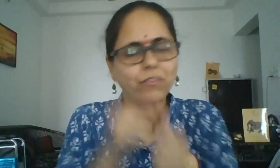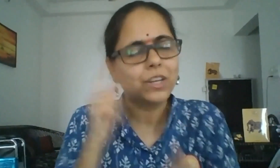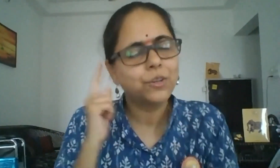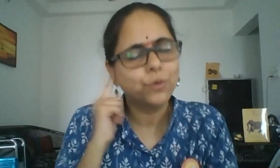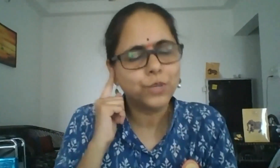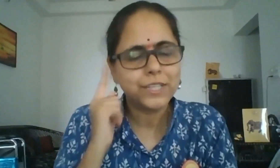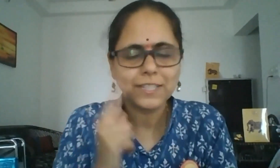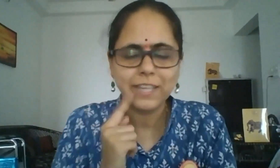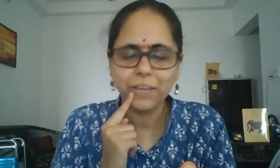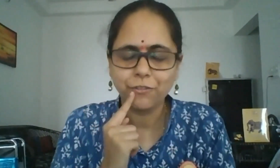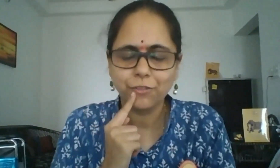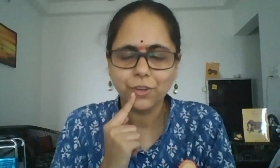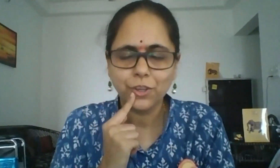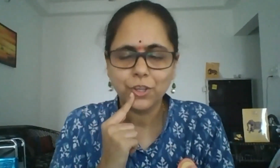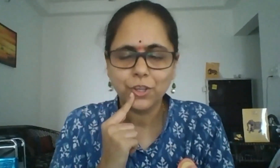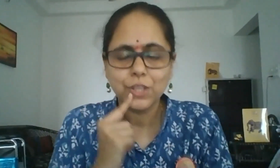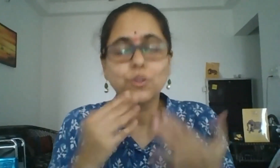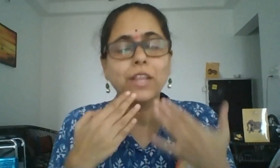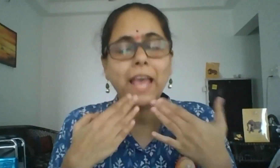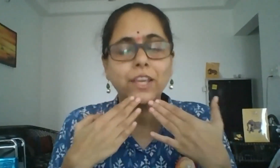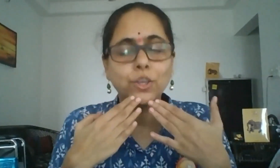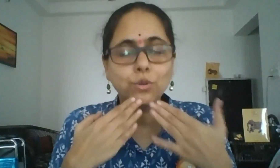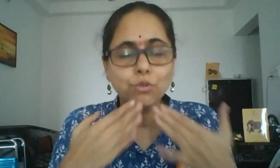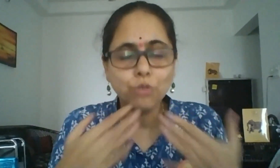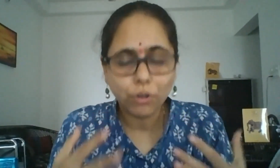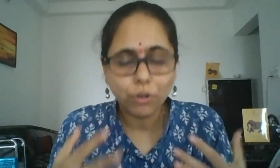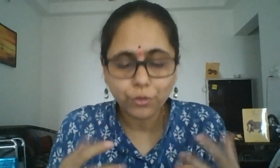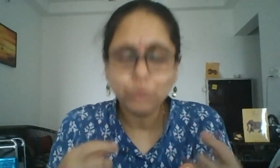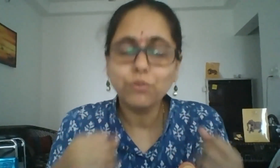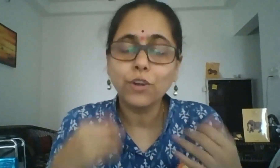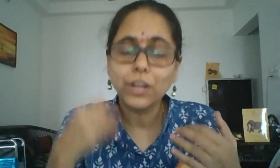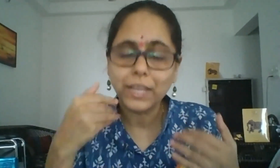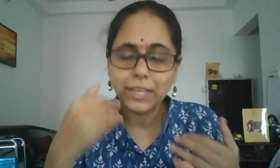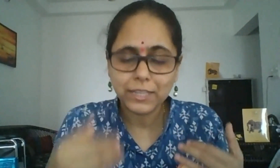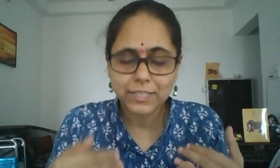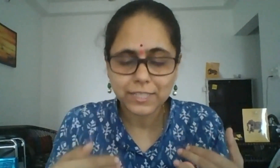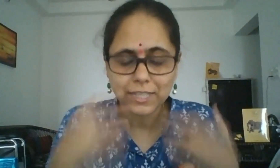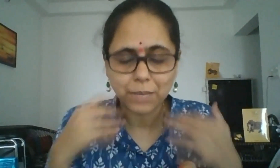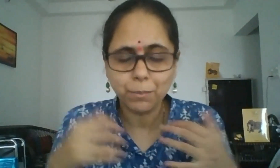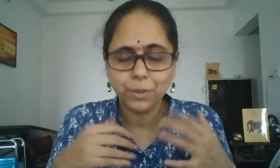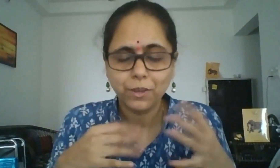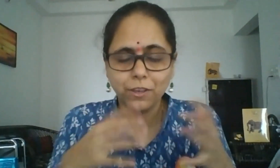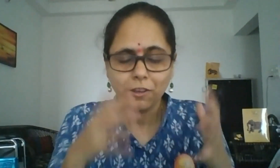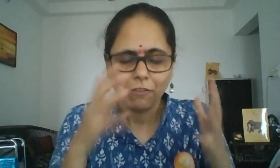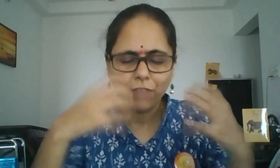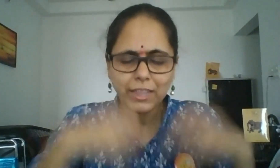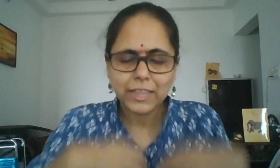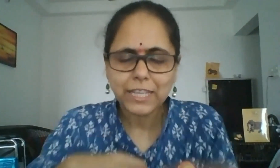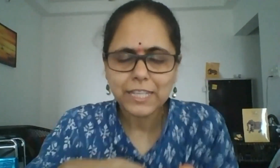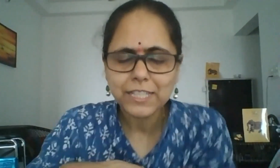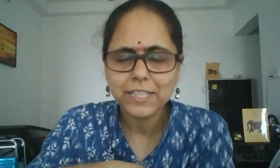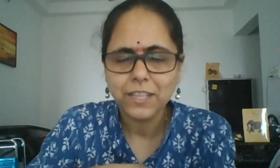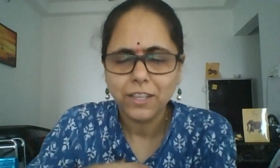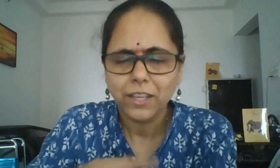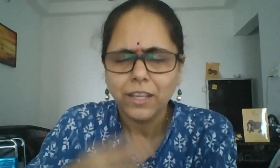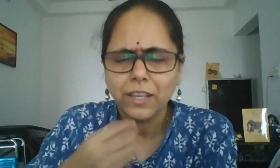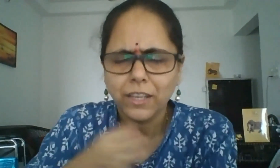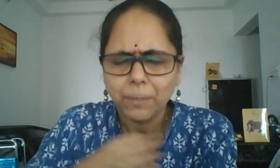who is deaf. So thank you to all of you for taking this step. With this, make